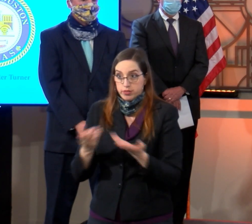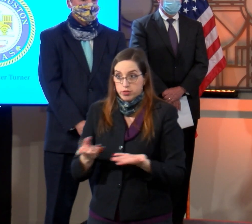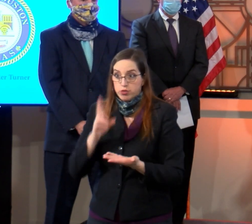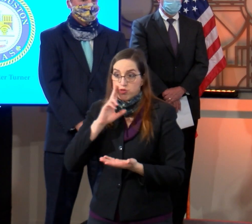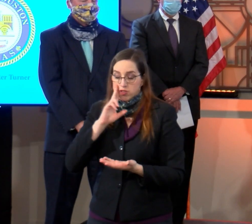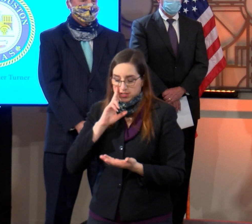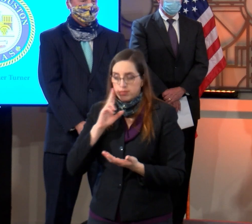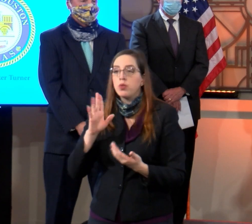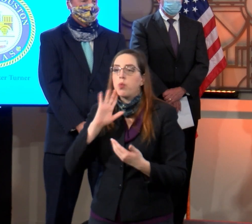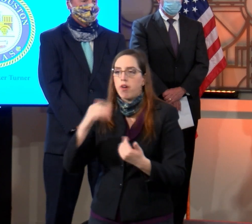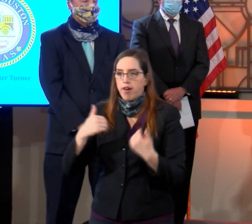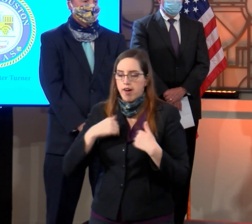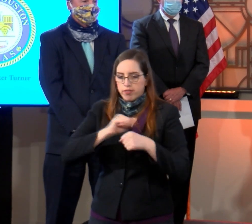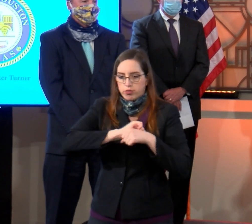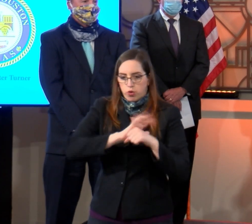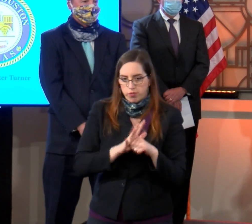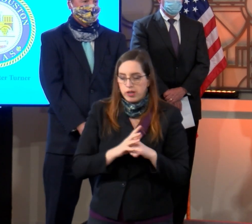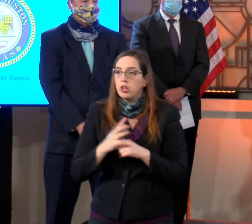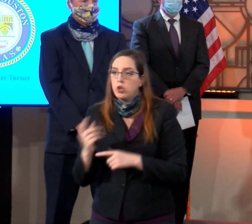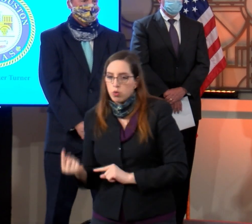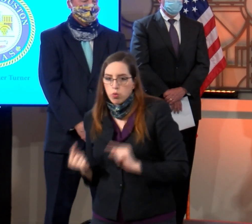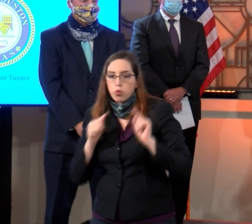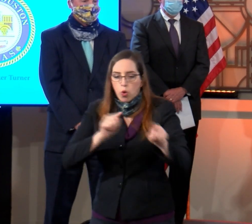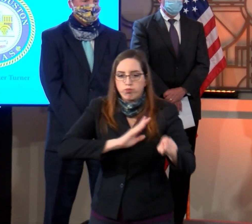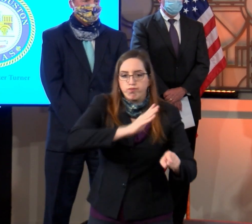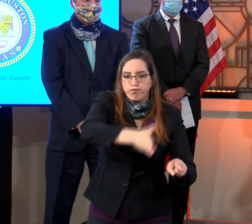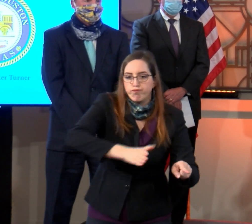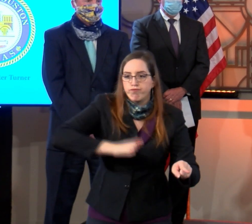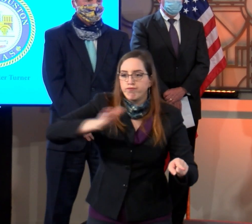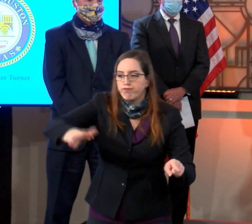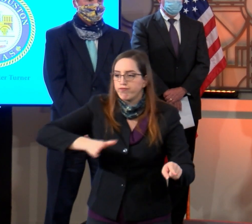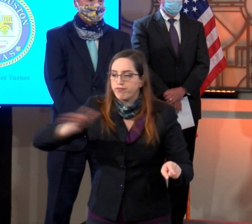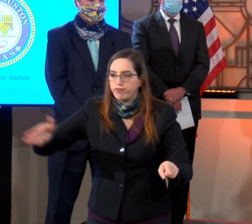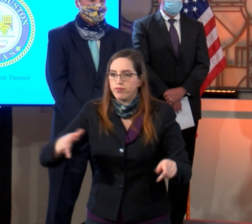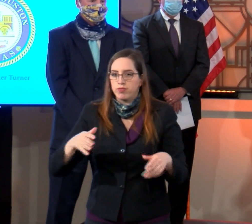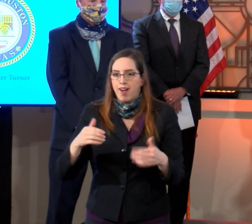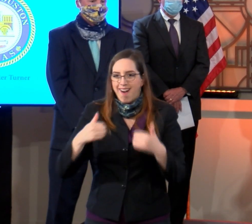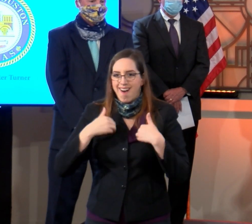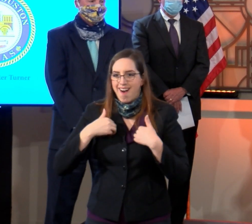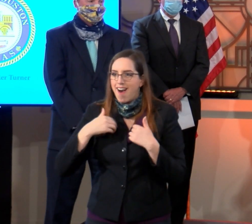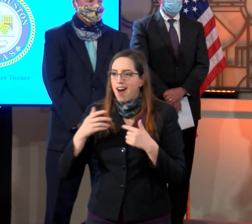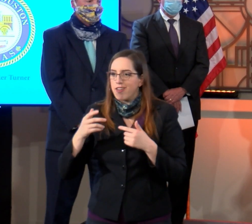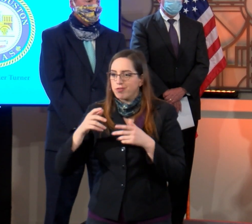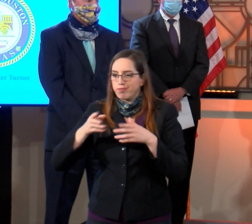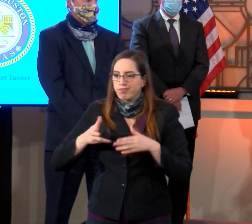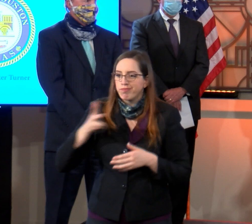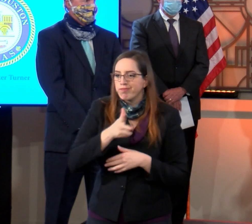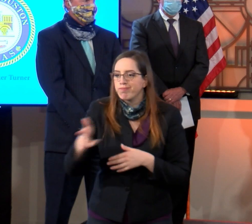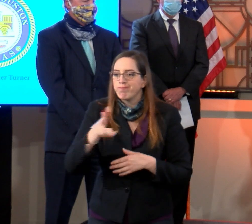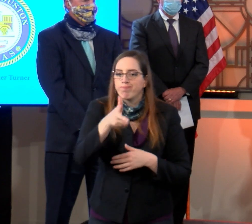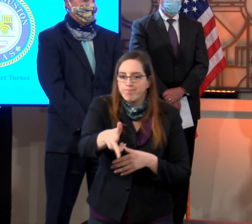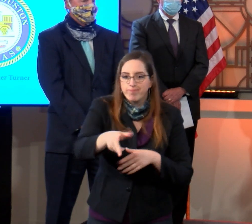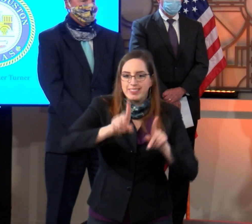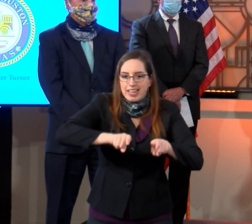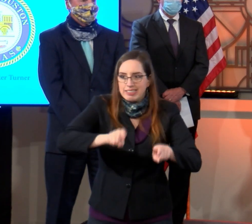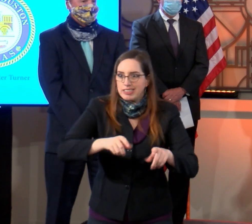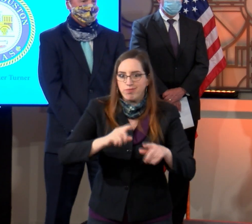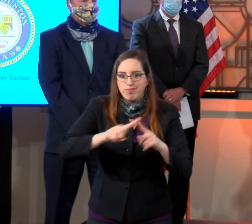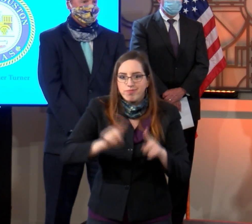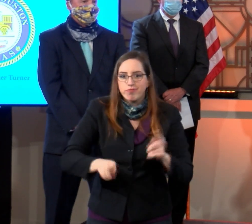bringing COVID-19 testing to vulnerable communities through new mobile testing and partnerships with community